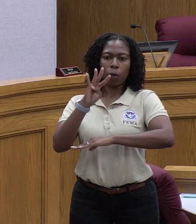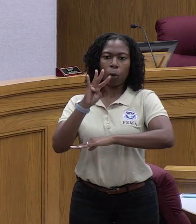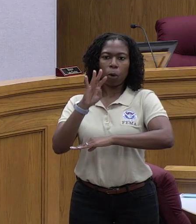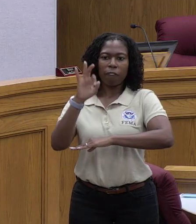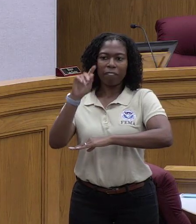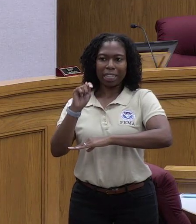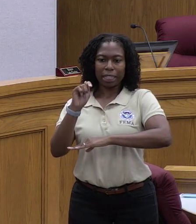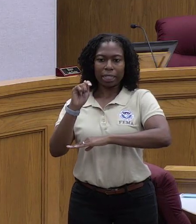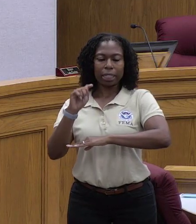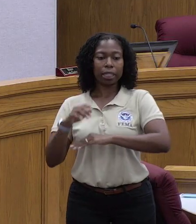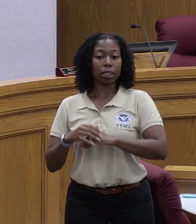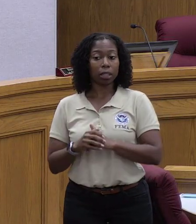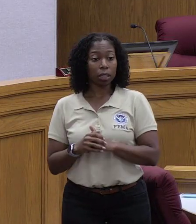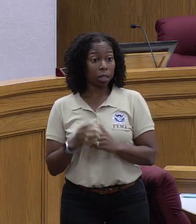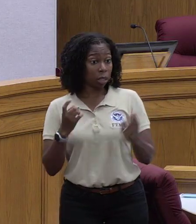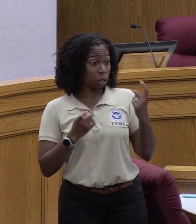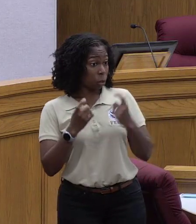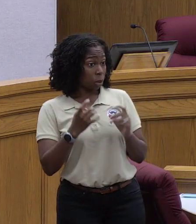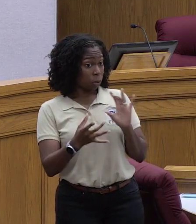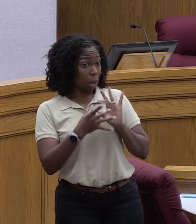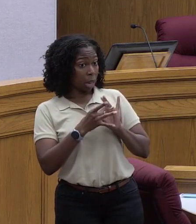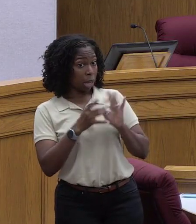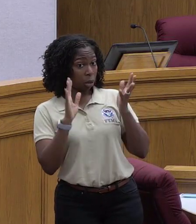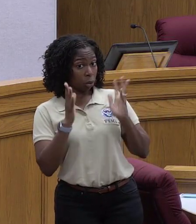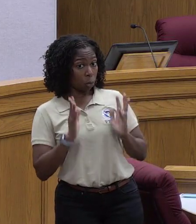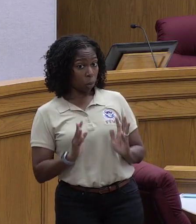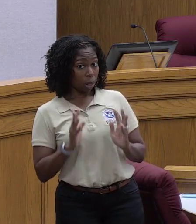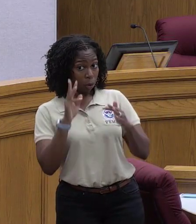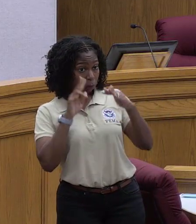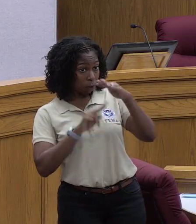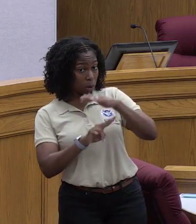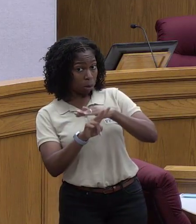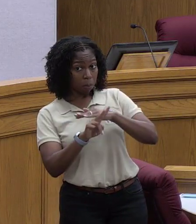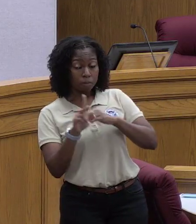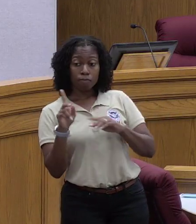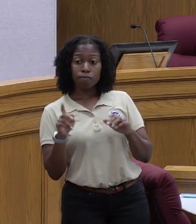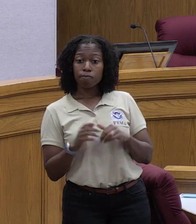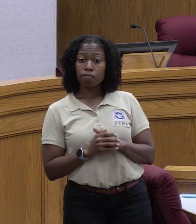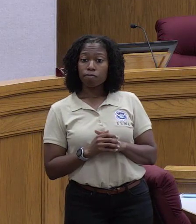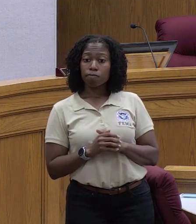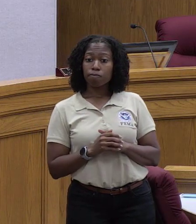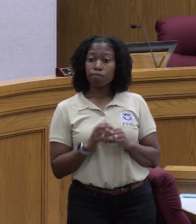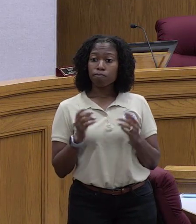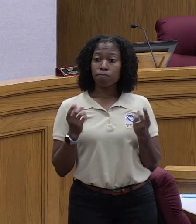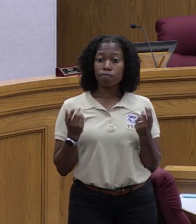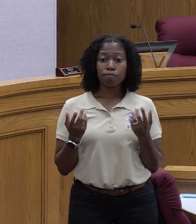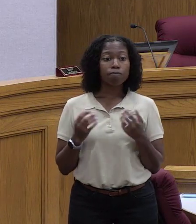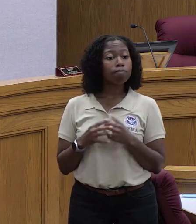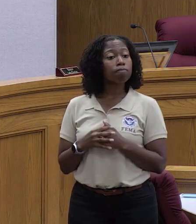Does anyone have any questions on the weather forecast before we move on, or its impact?